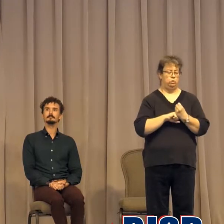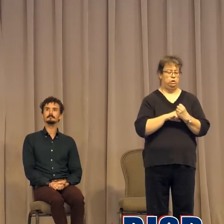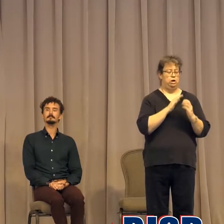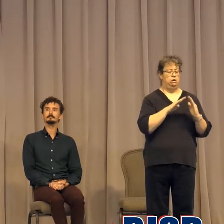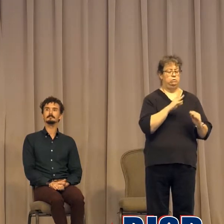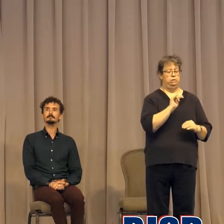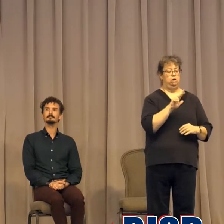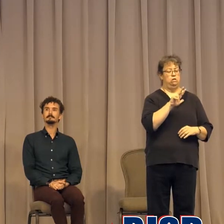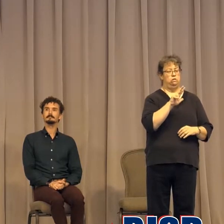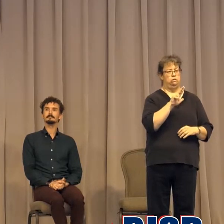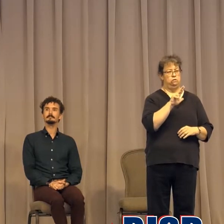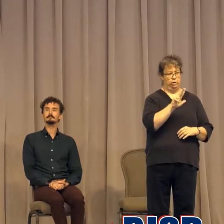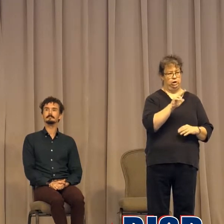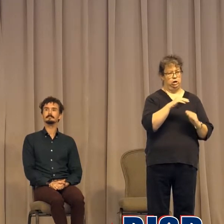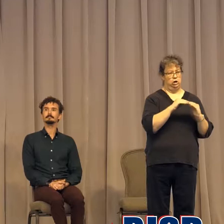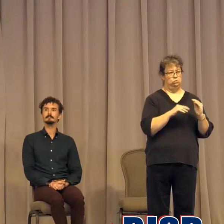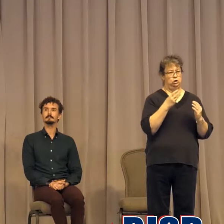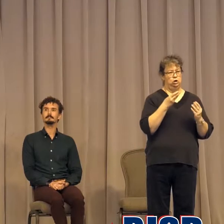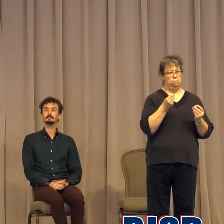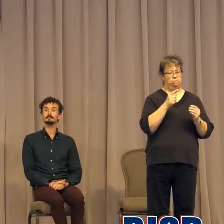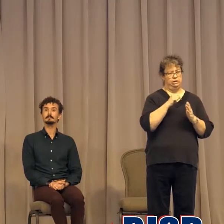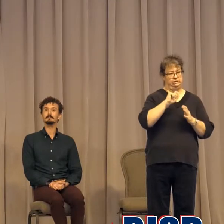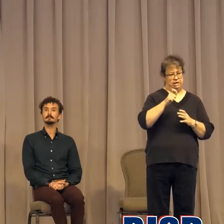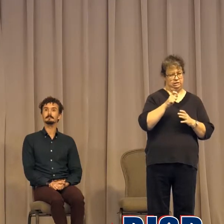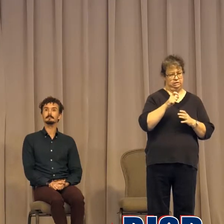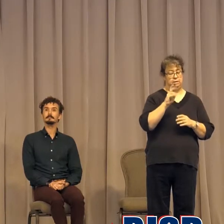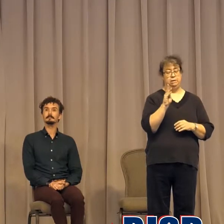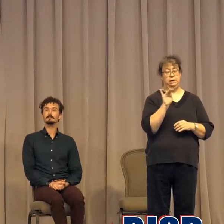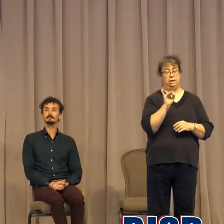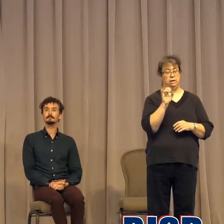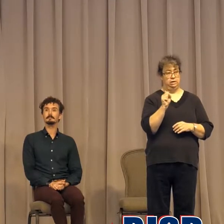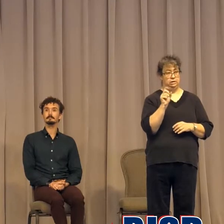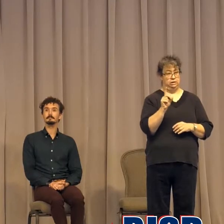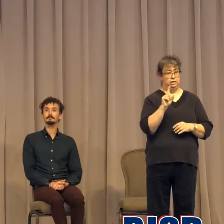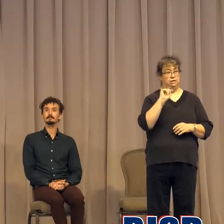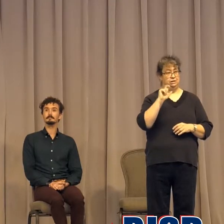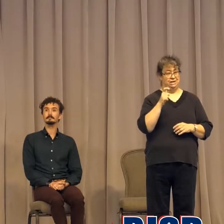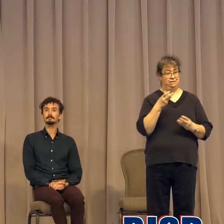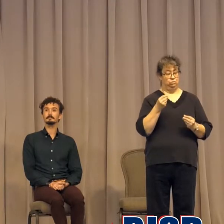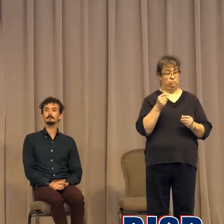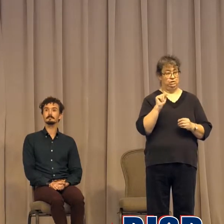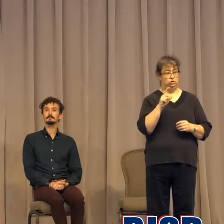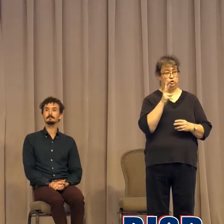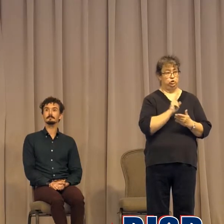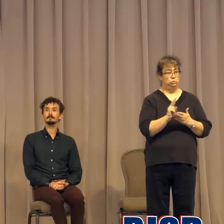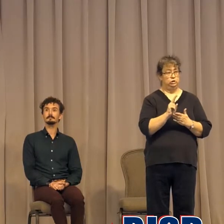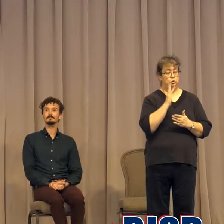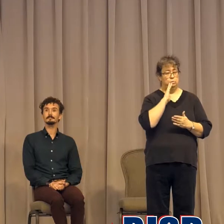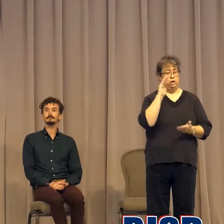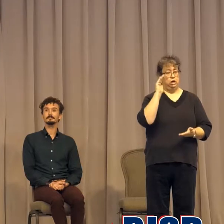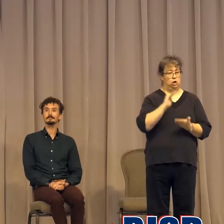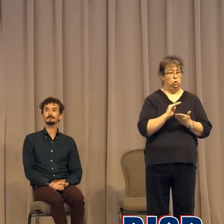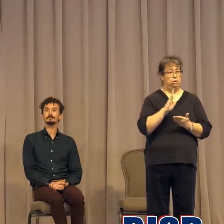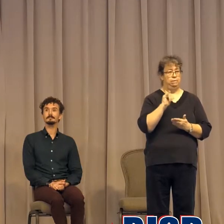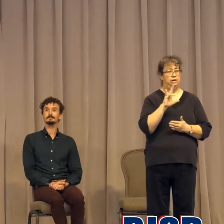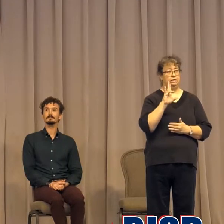Bill 3 lowers property taxes, and BISD property taxes here in 2 weeks are going to be lowered